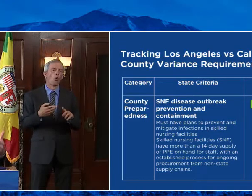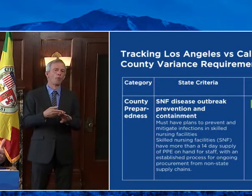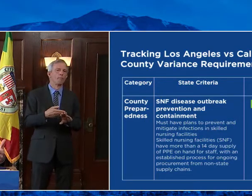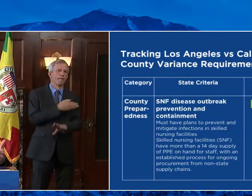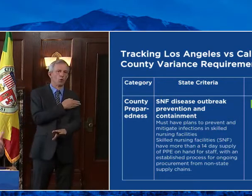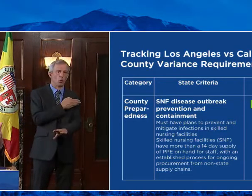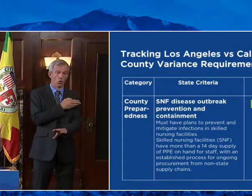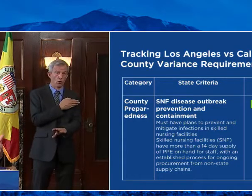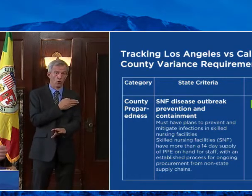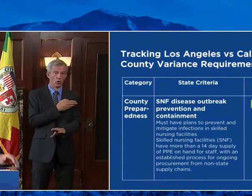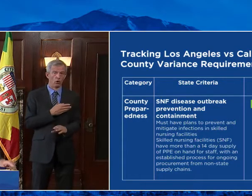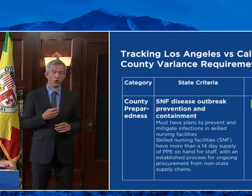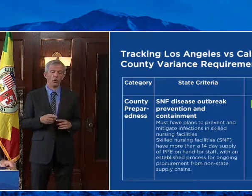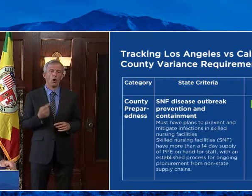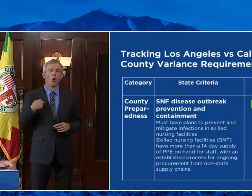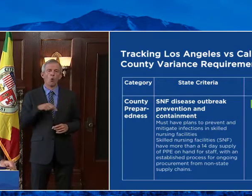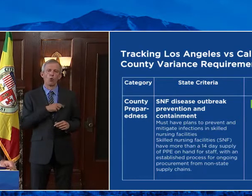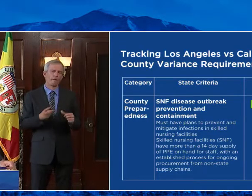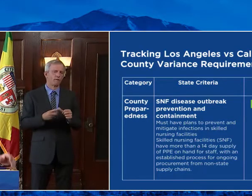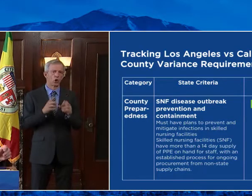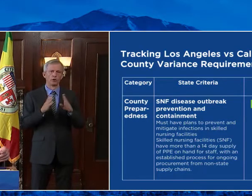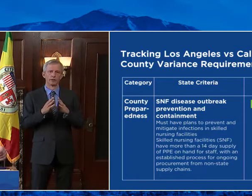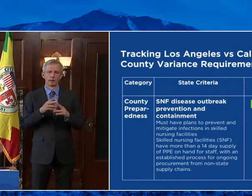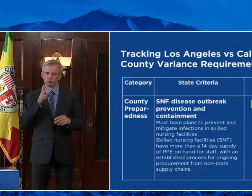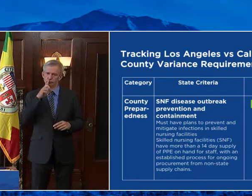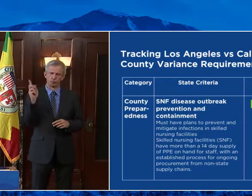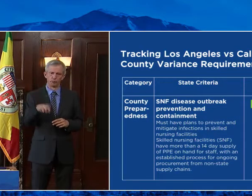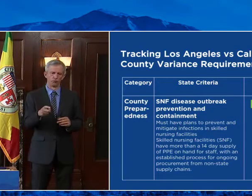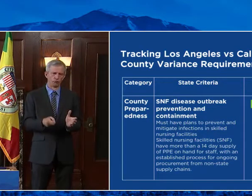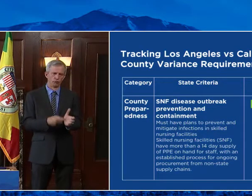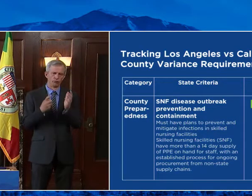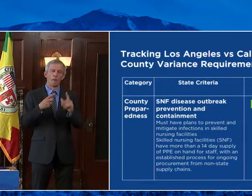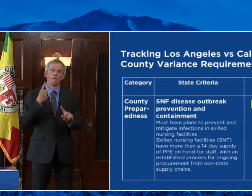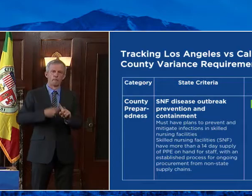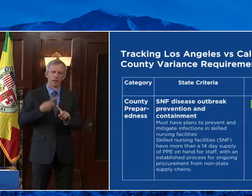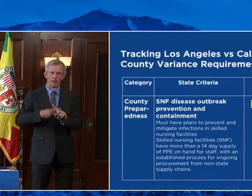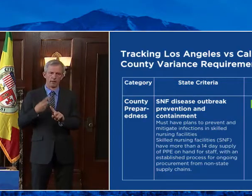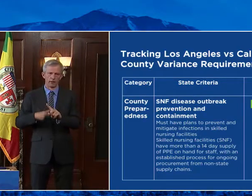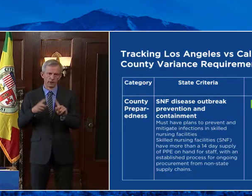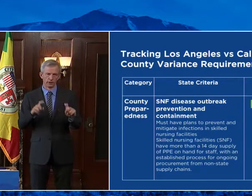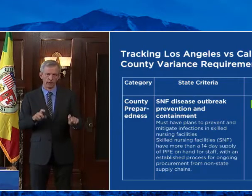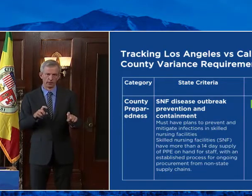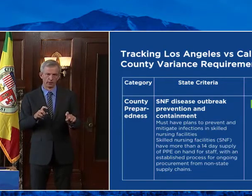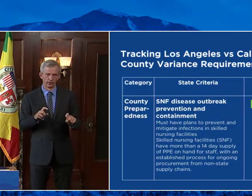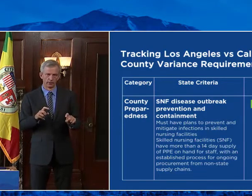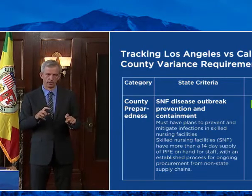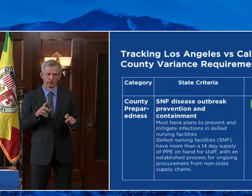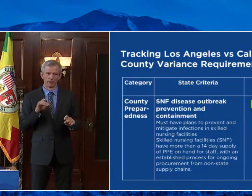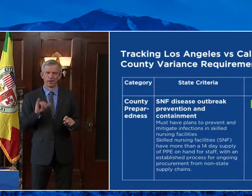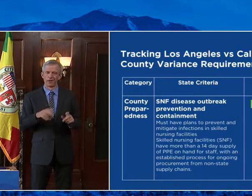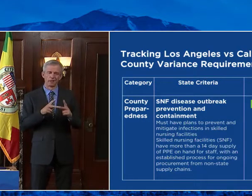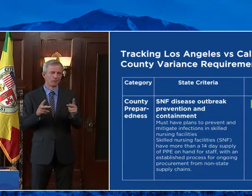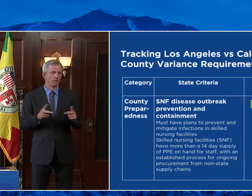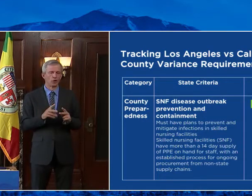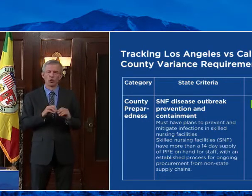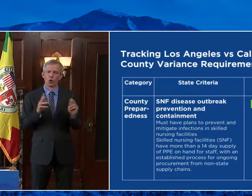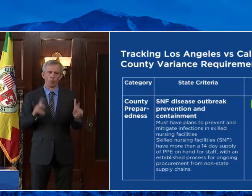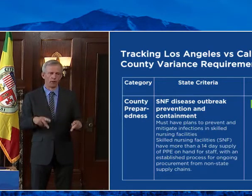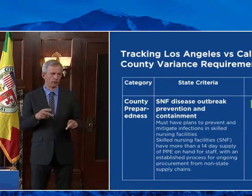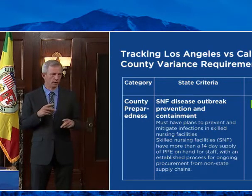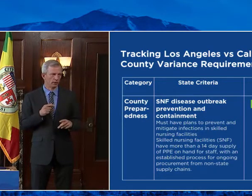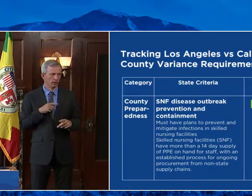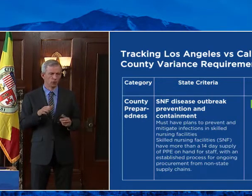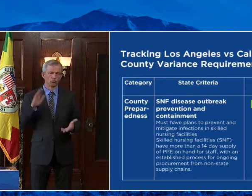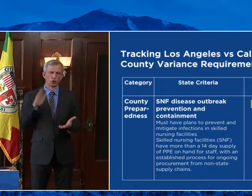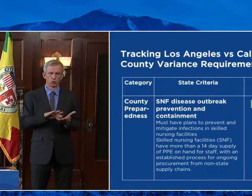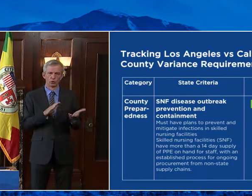to mandate monthly testing in these places. So again, we've met that. And this is a place where I know we can reduce the deaths that we've had.